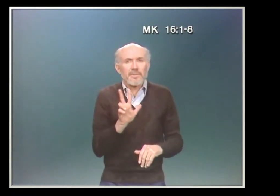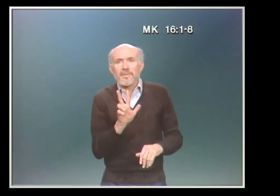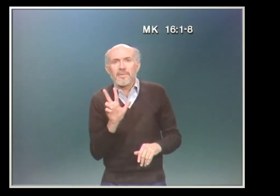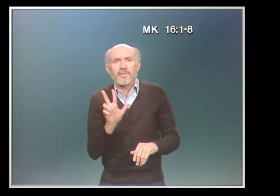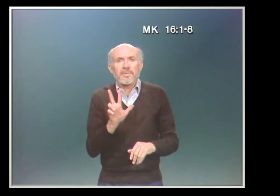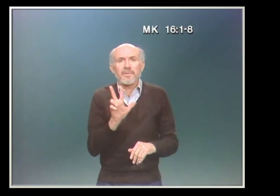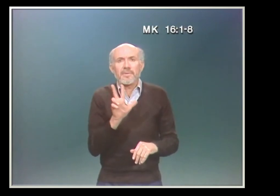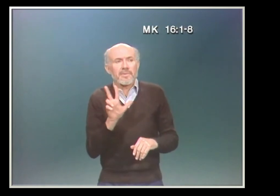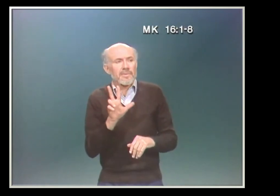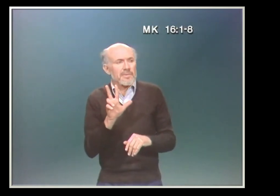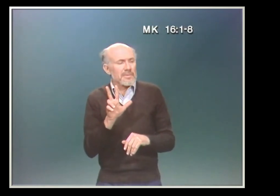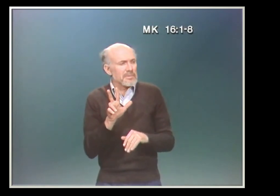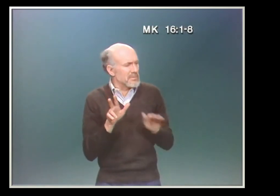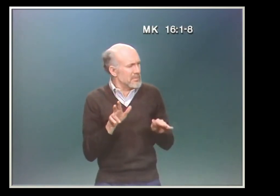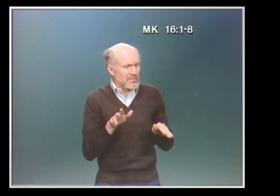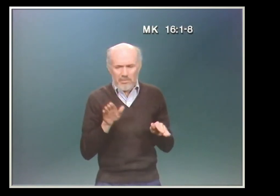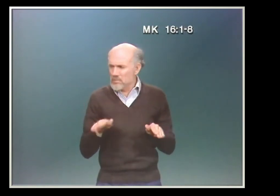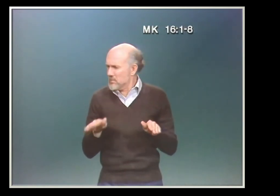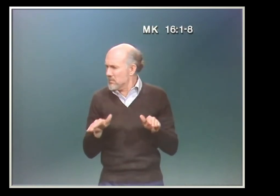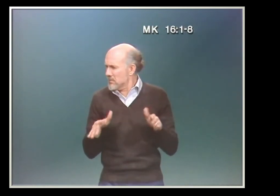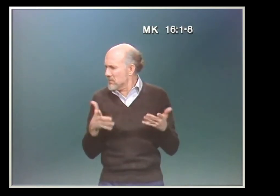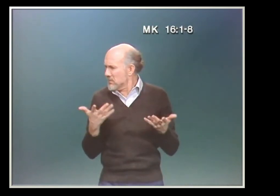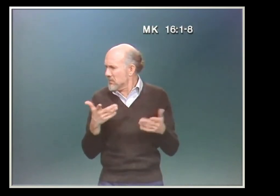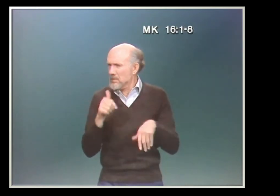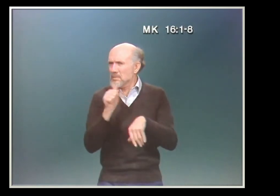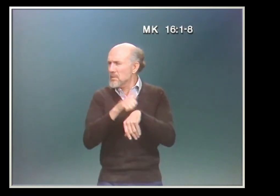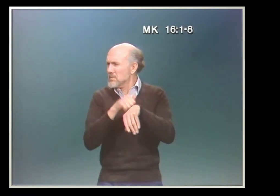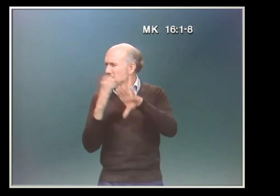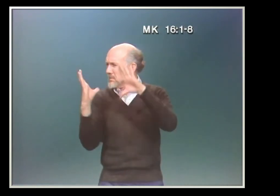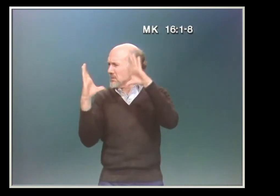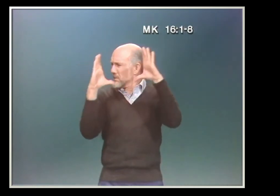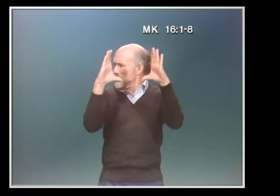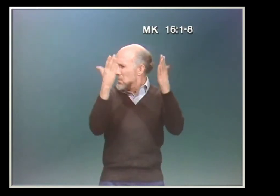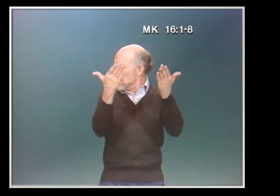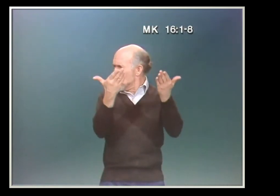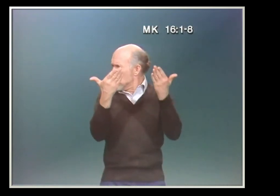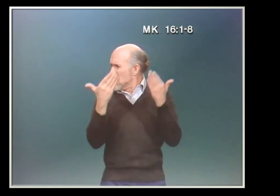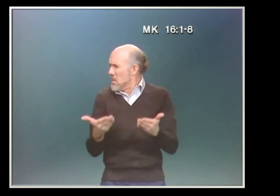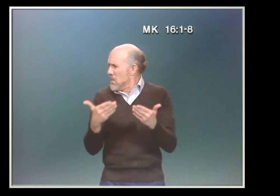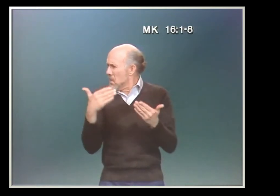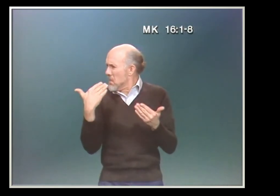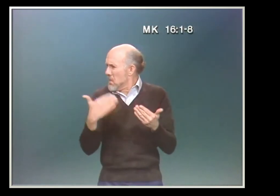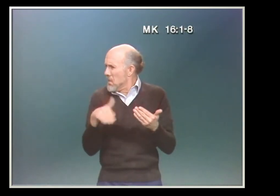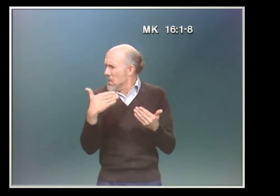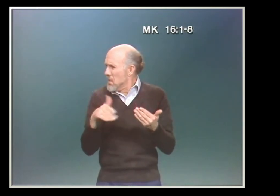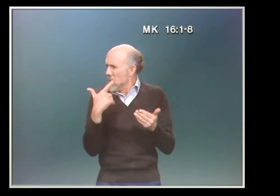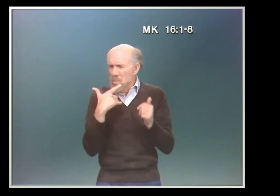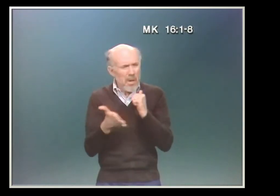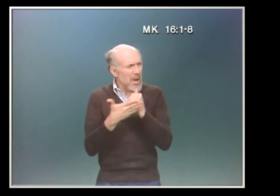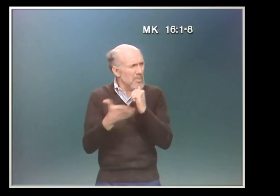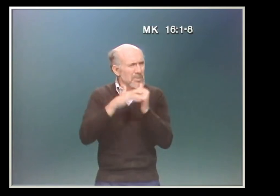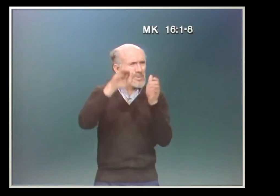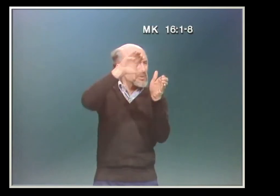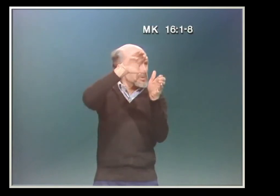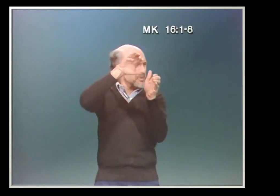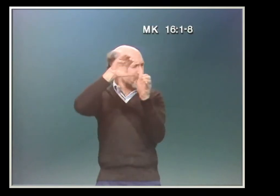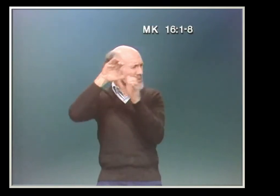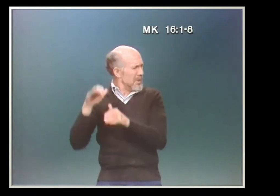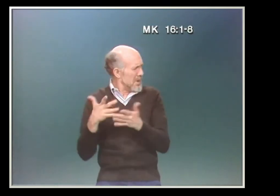Very early on that day, the first day of the week, the women were going to the tomb. It was